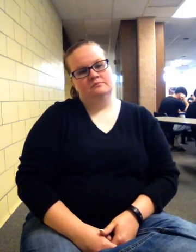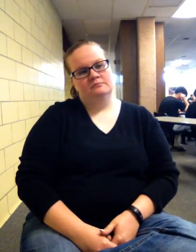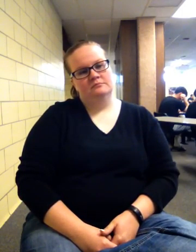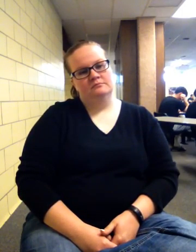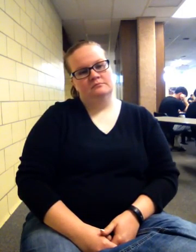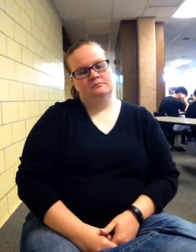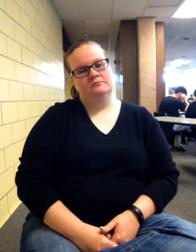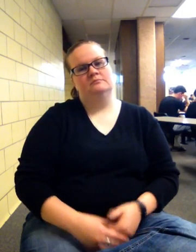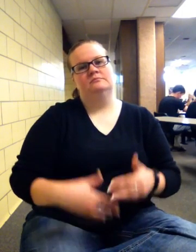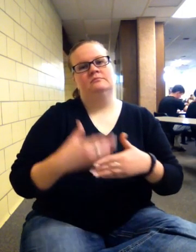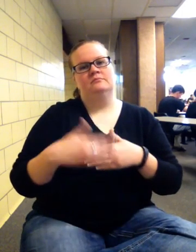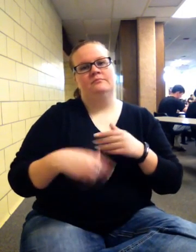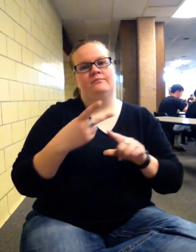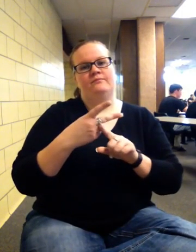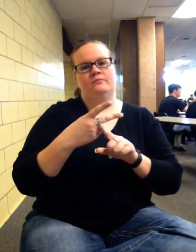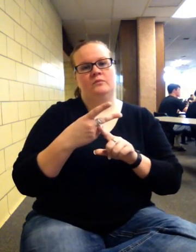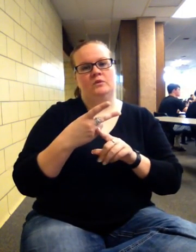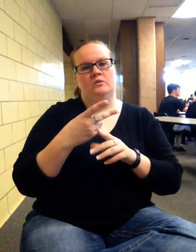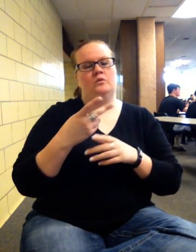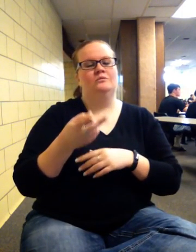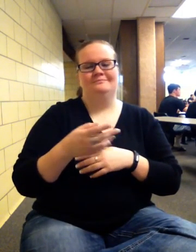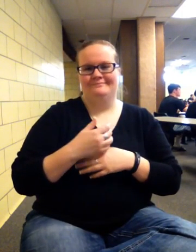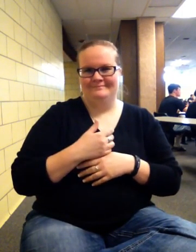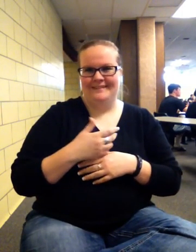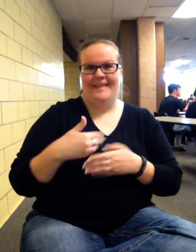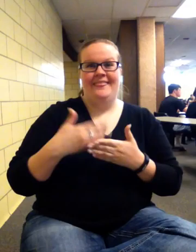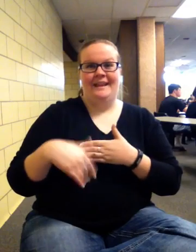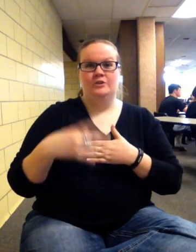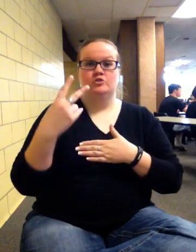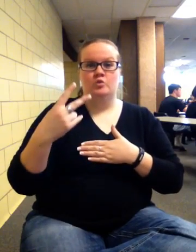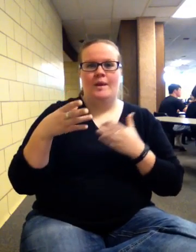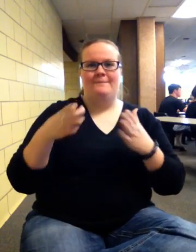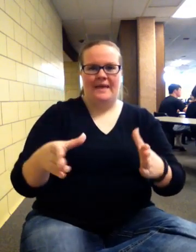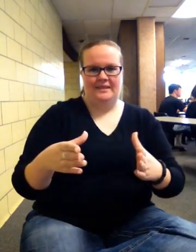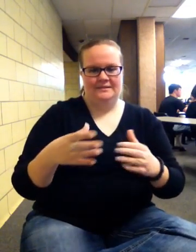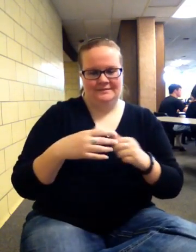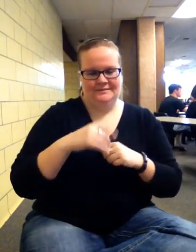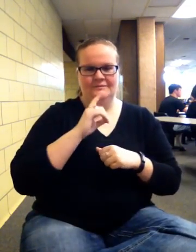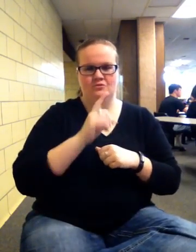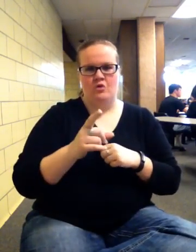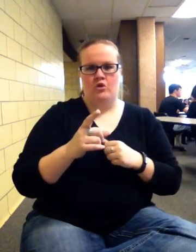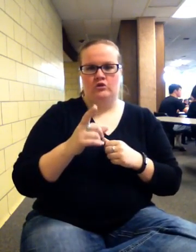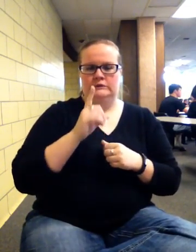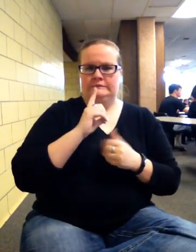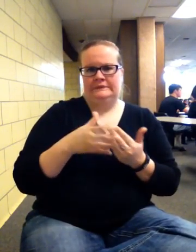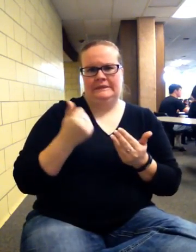The next two methods of doing the calculation are really easy because you've been exposed to this before.